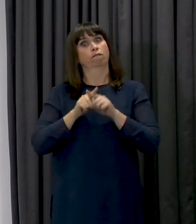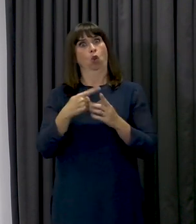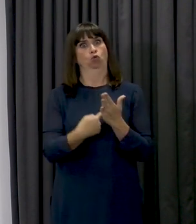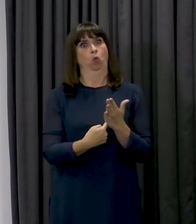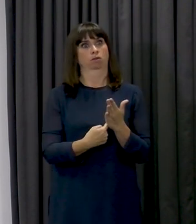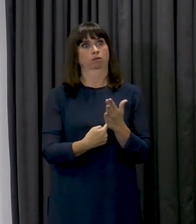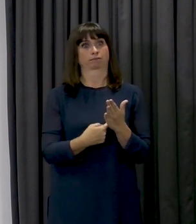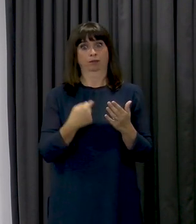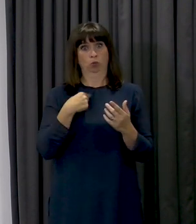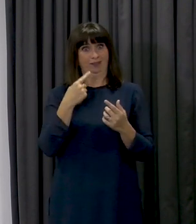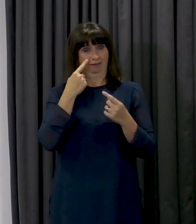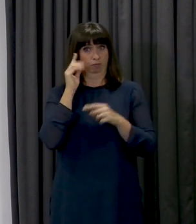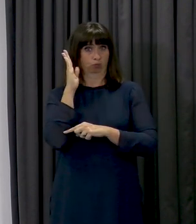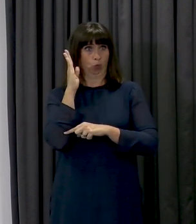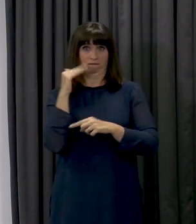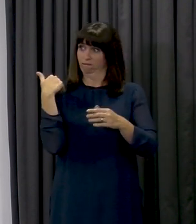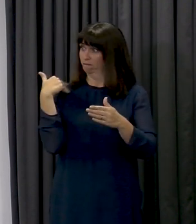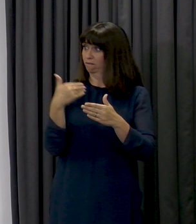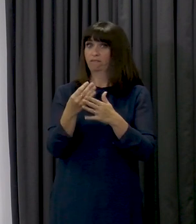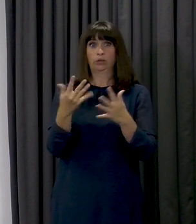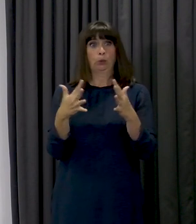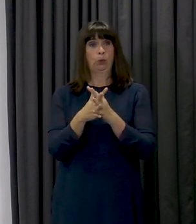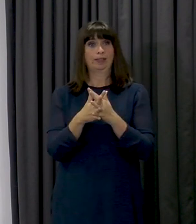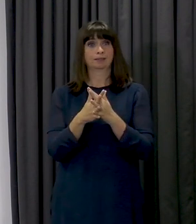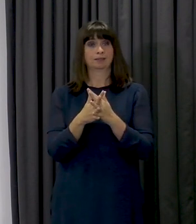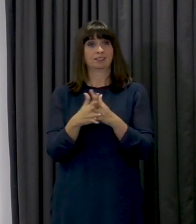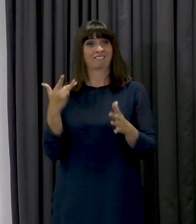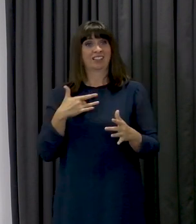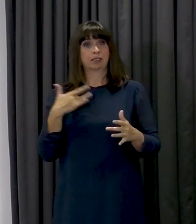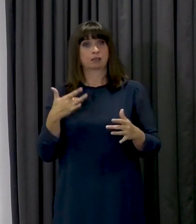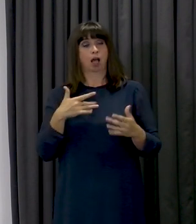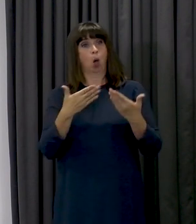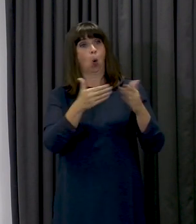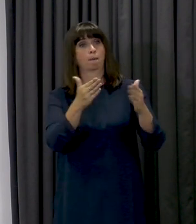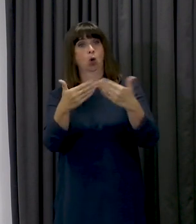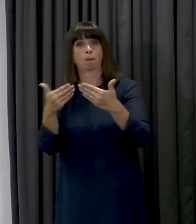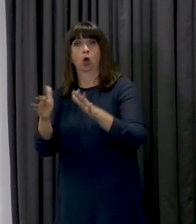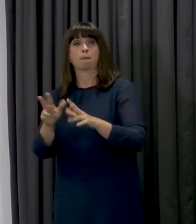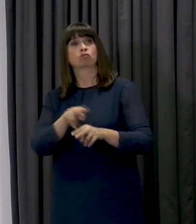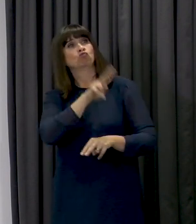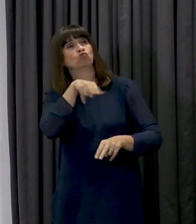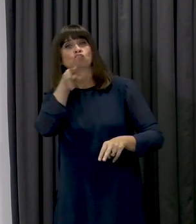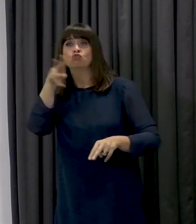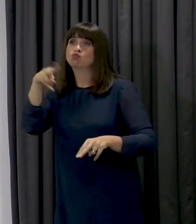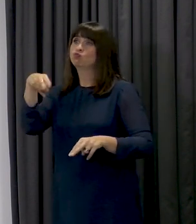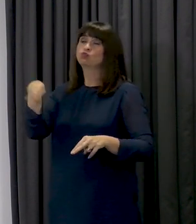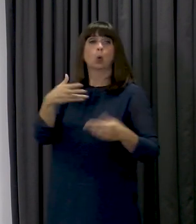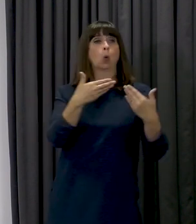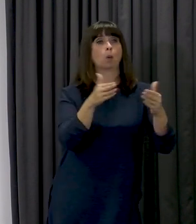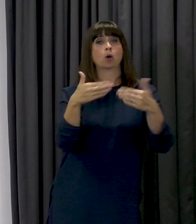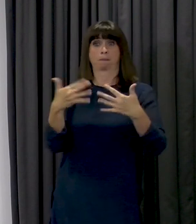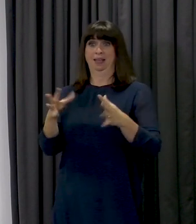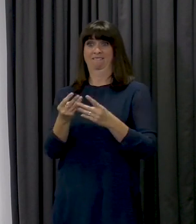weeks now of evidence of us reopening the tourism and hospitality industries. And just to